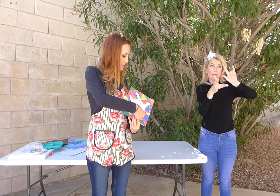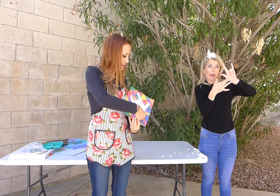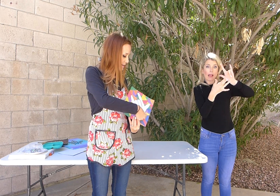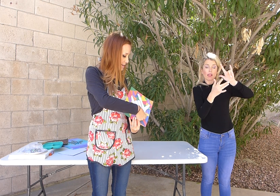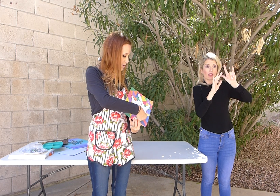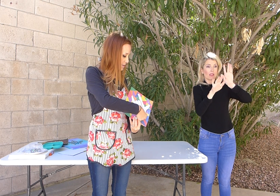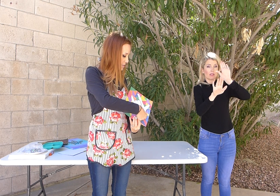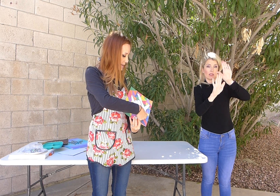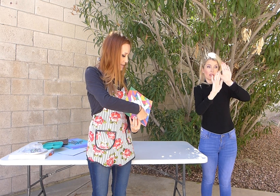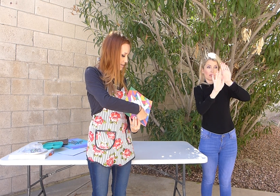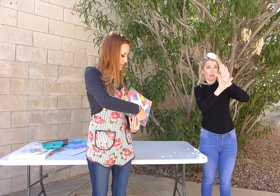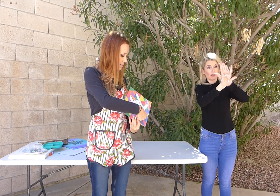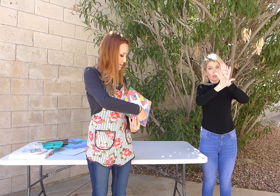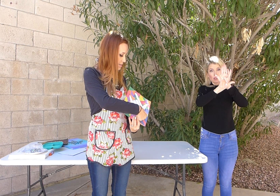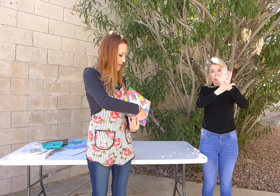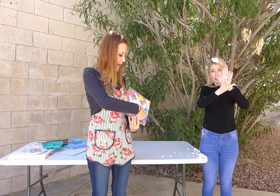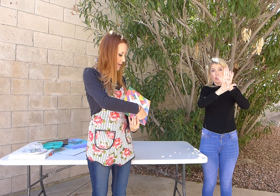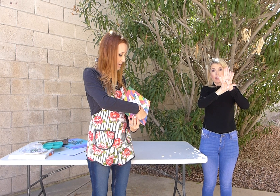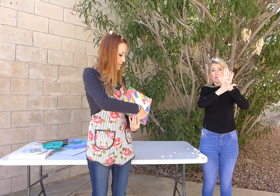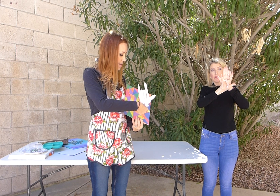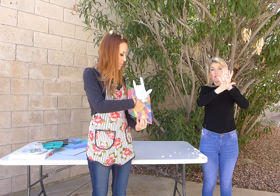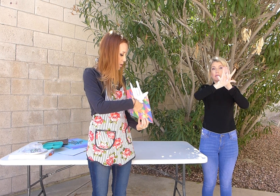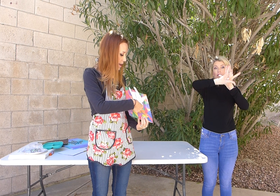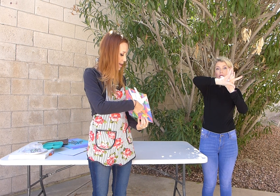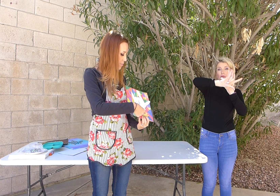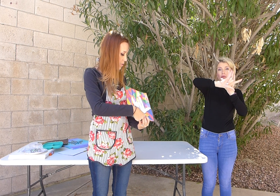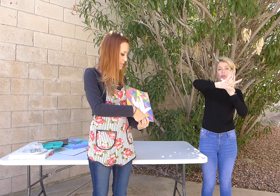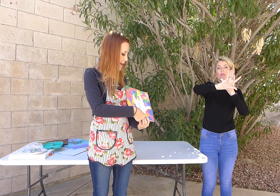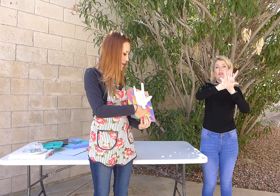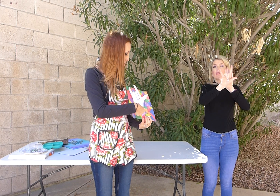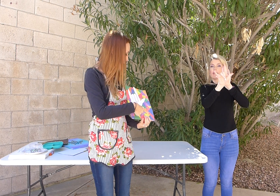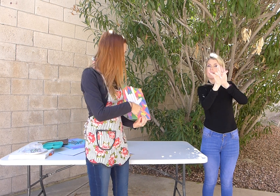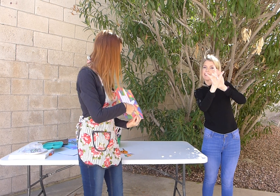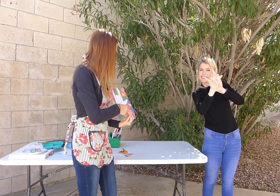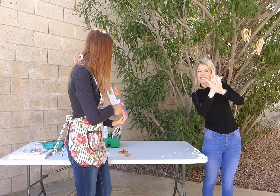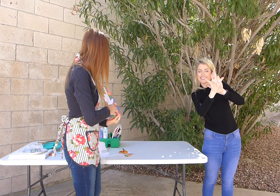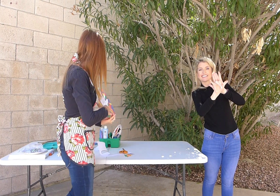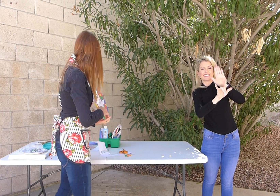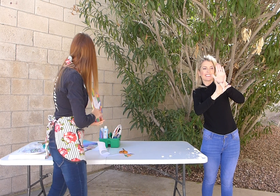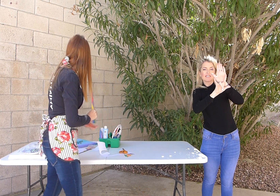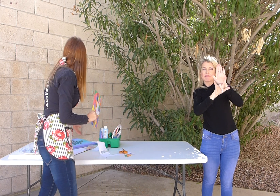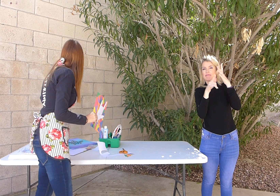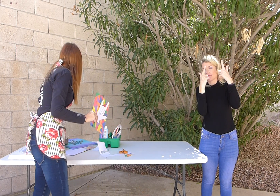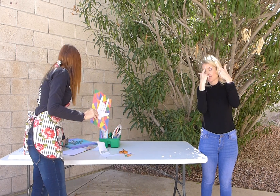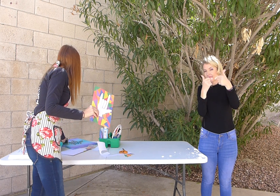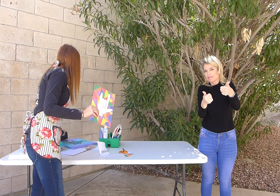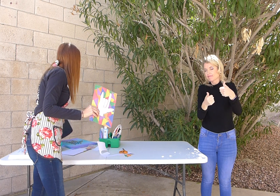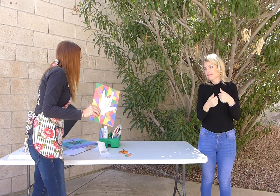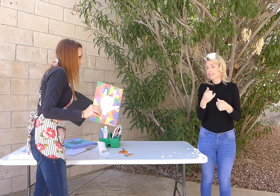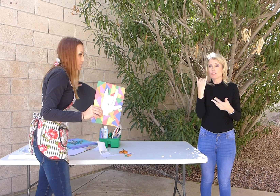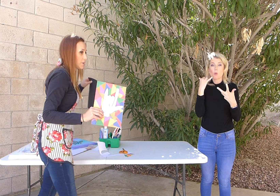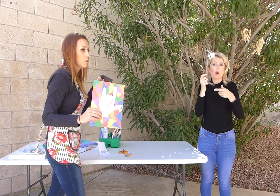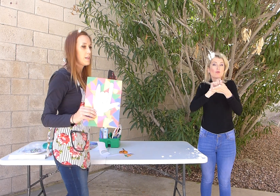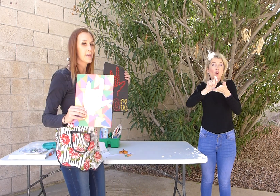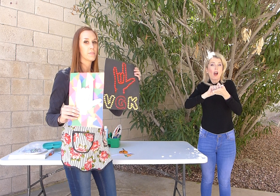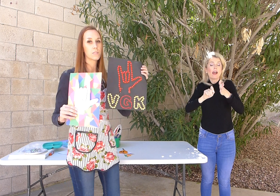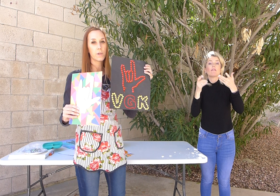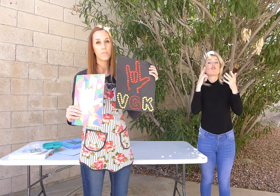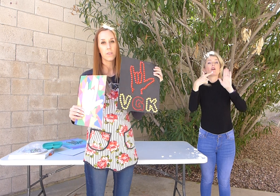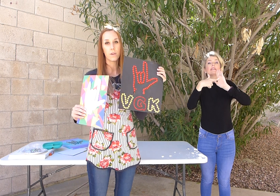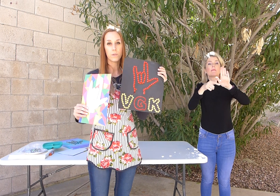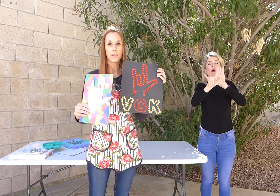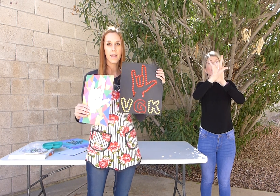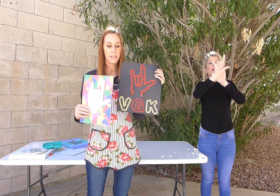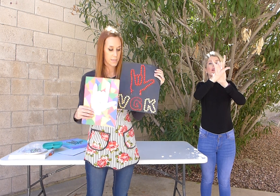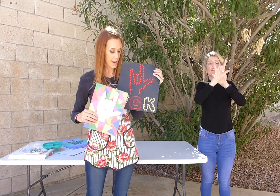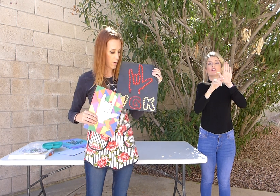can off-center it. You could do it diagonally, more up, more down. If you want to leave room to write something below, like in this